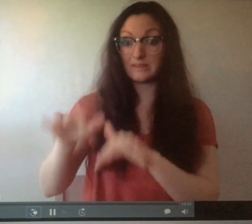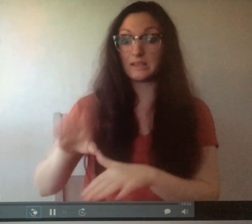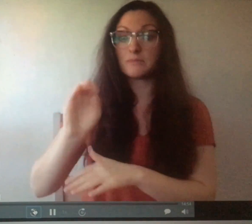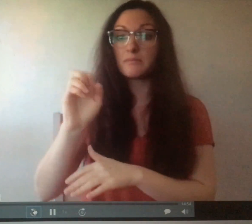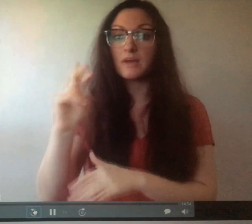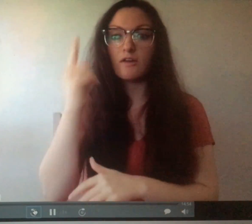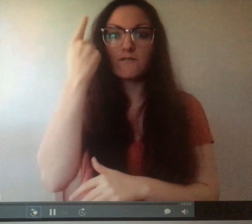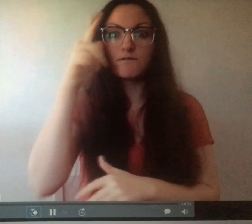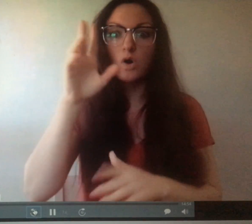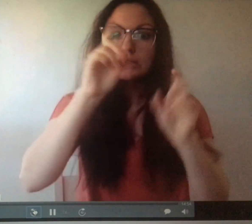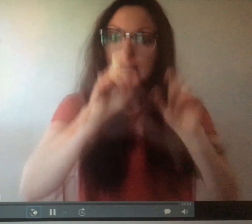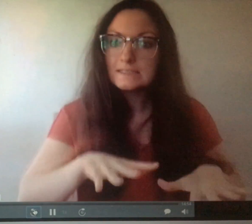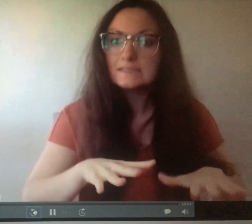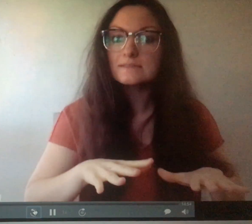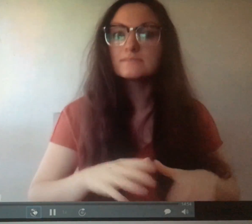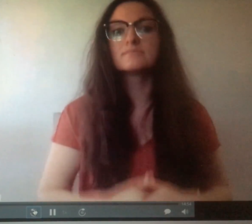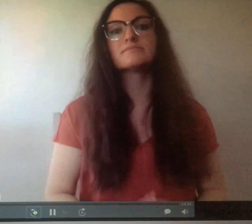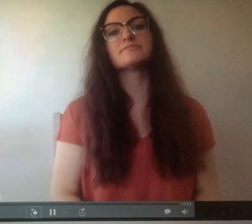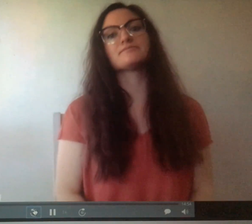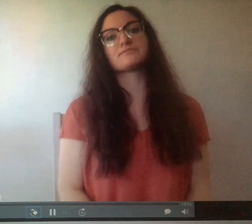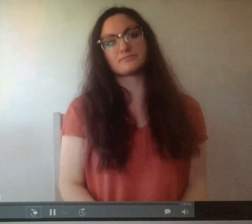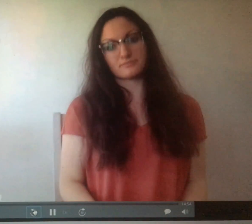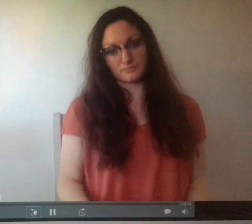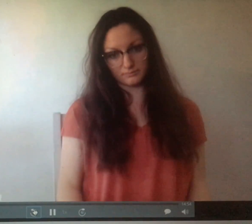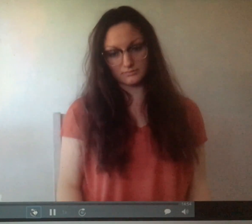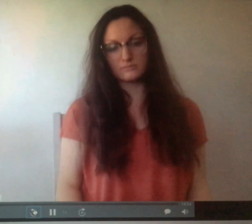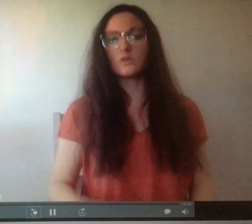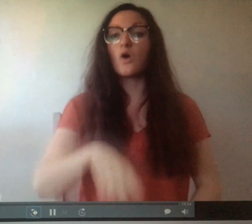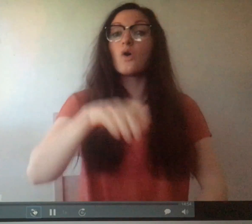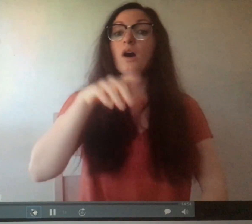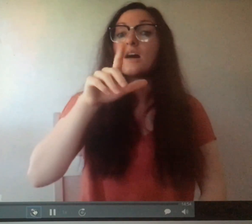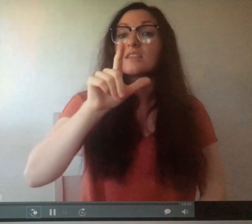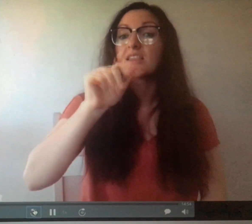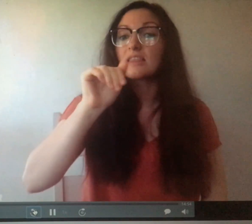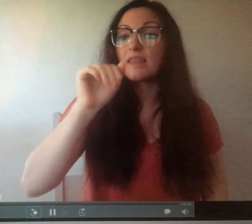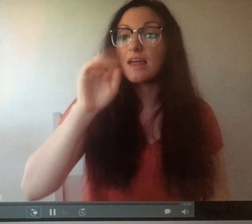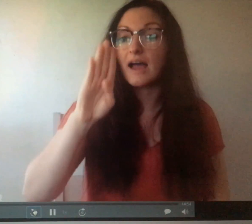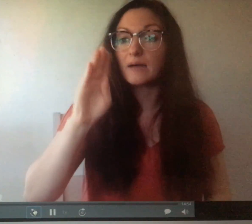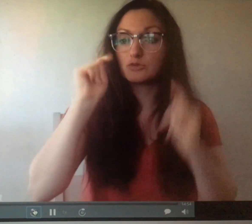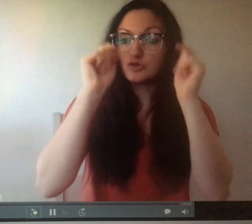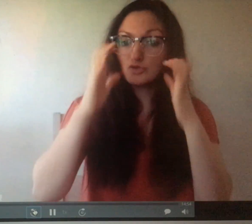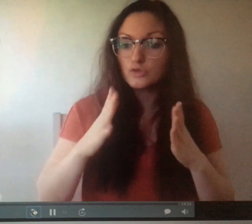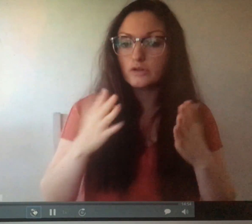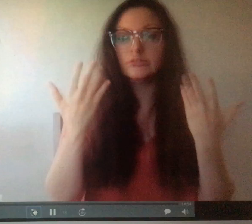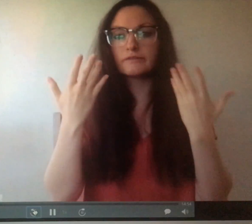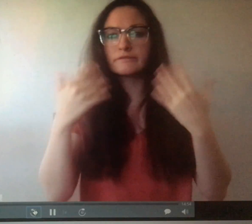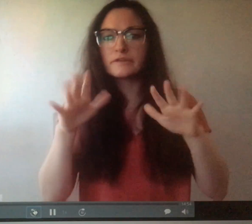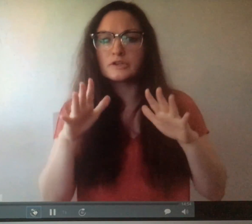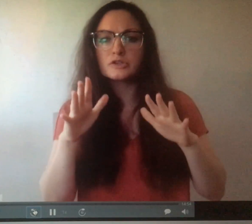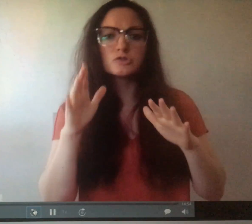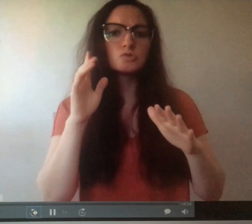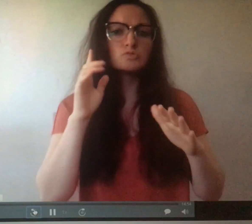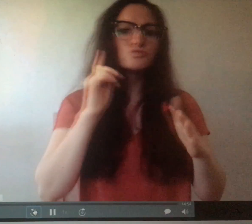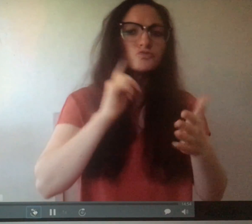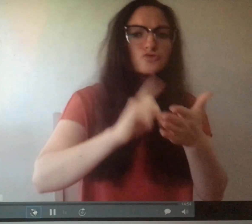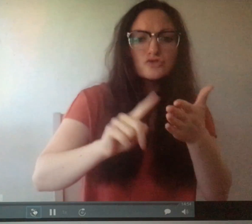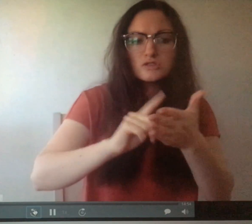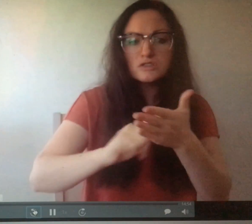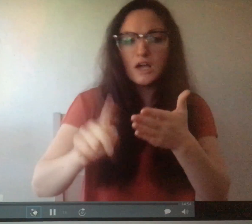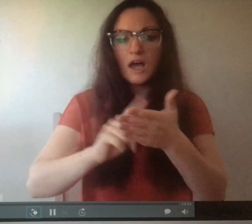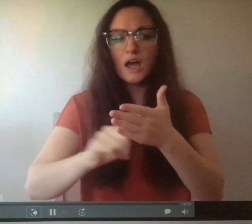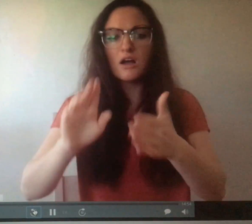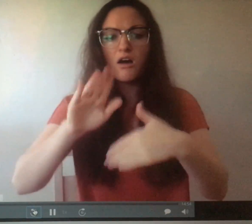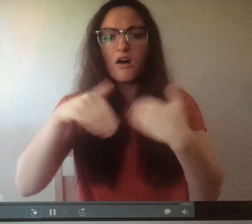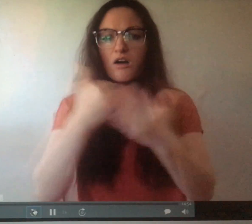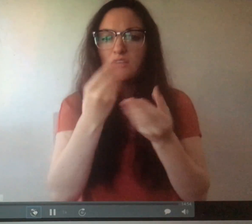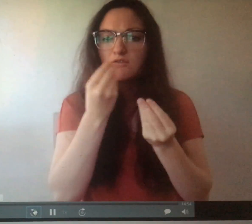the lab instructors basically took a look at the data, started receiving emails from students who were